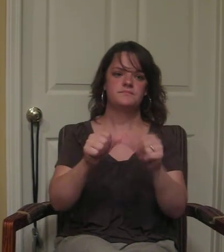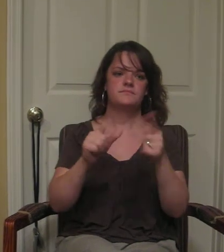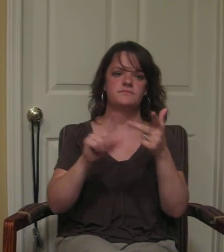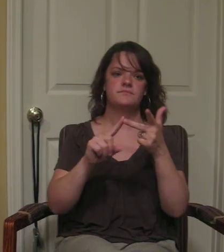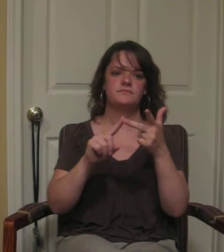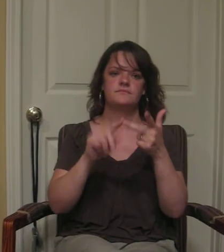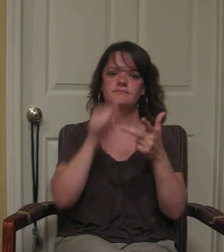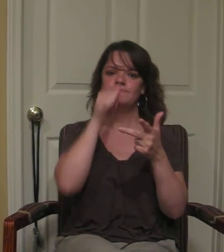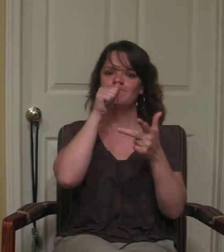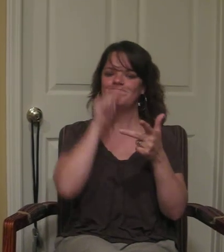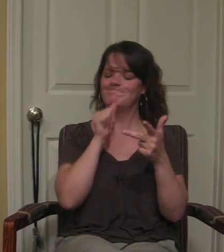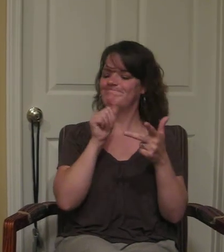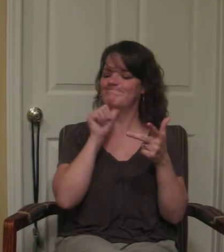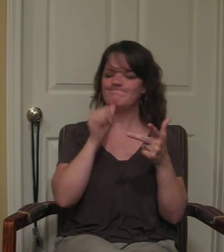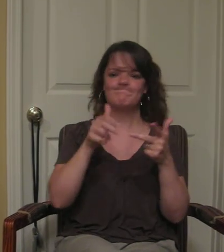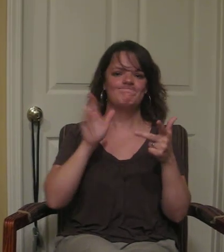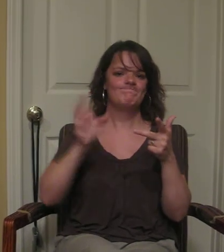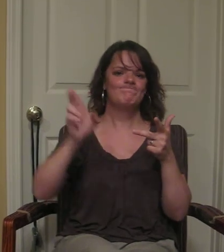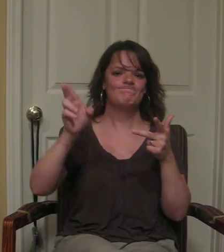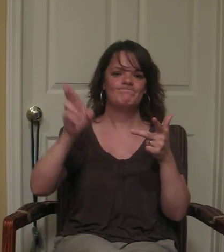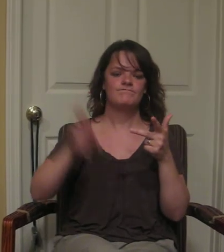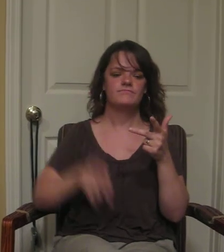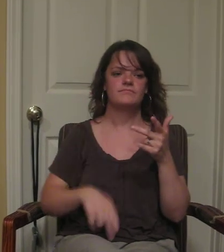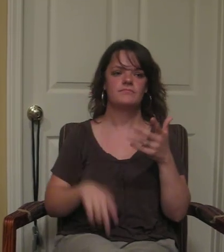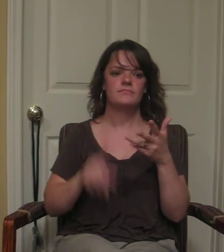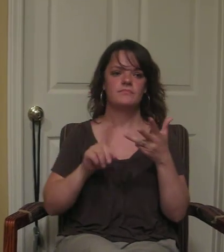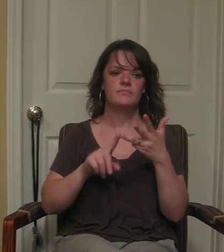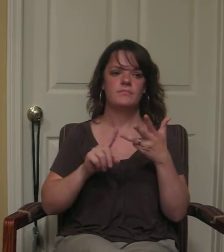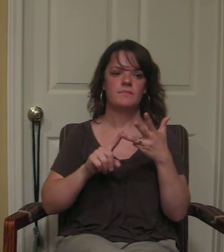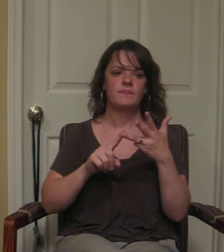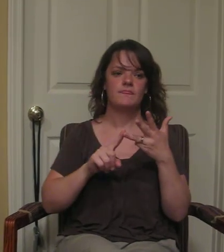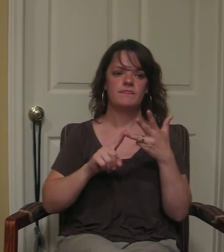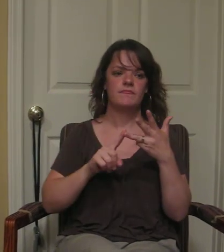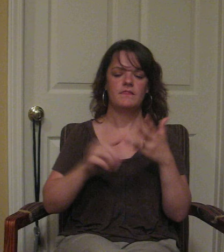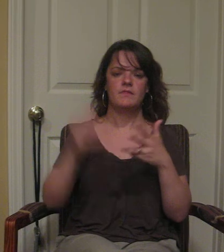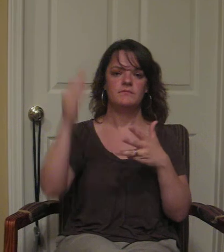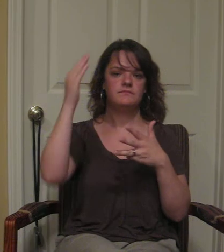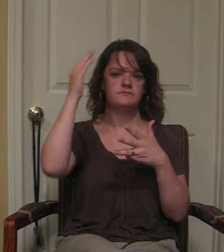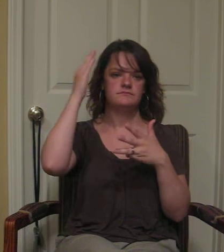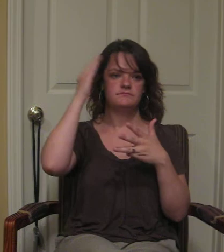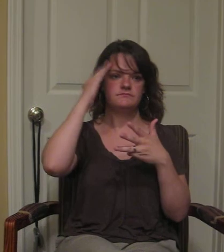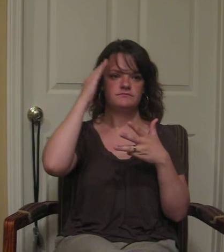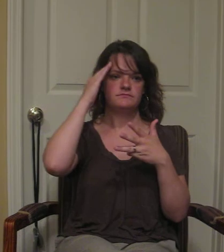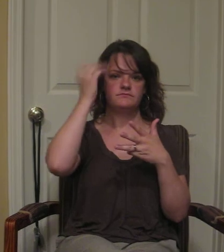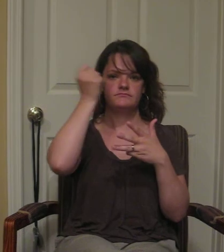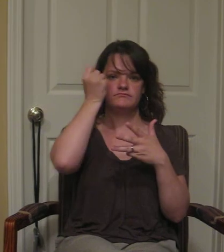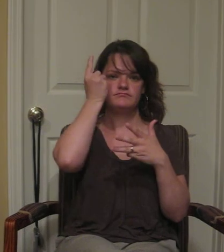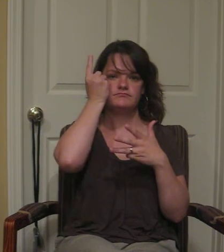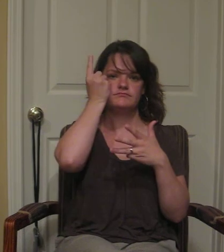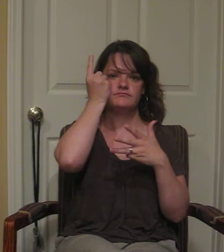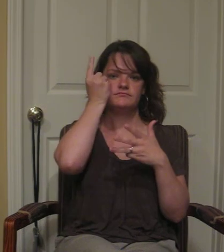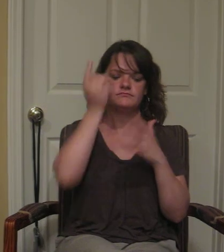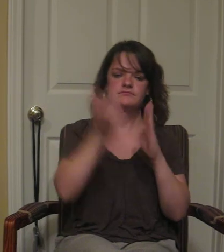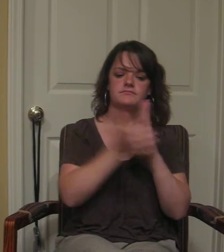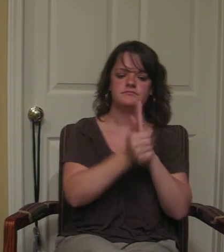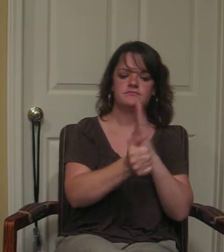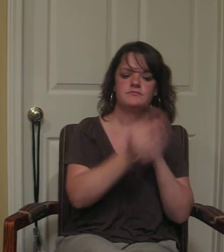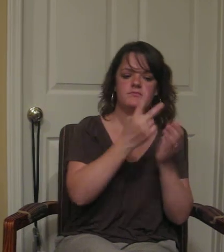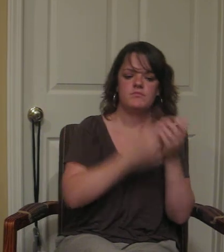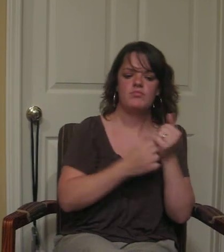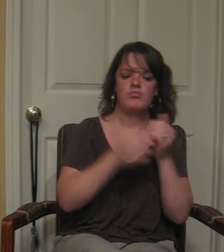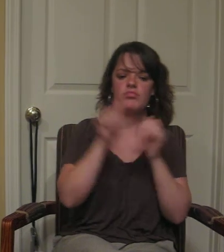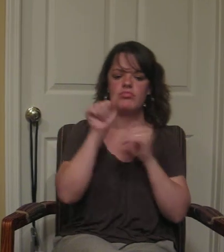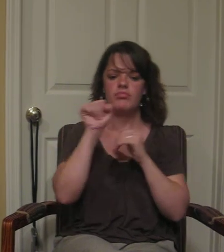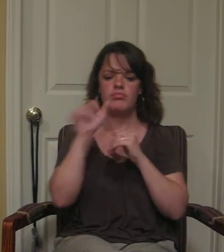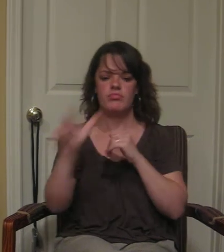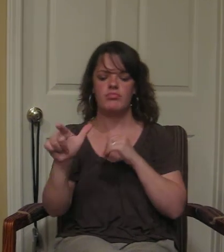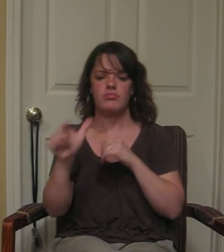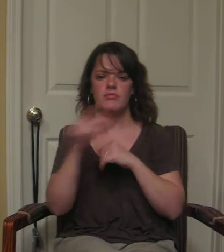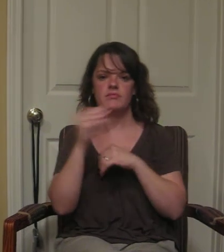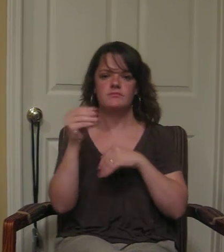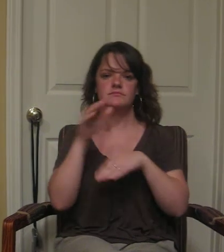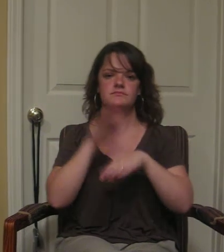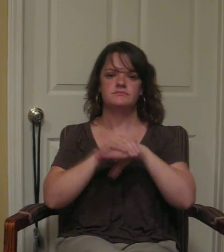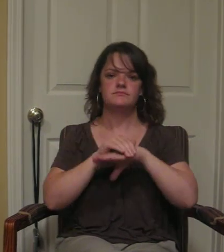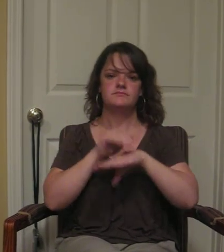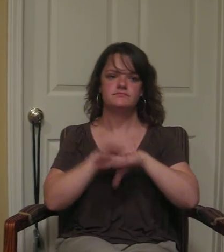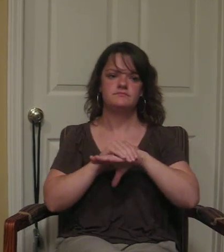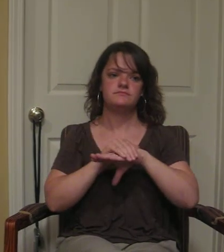the process. Cognitive competence is skills in both ASL and English, the ability and knowledge